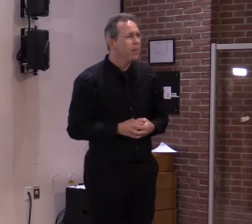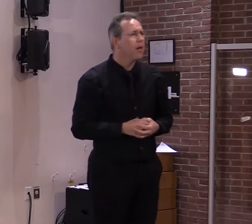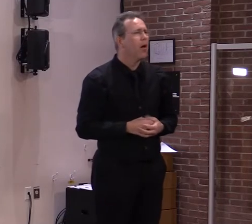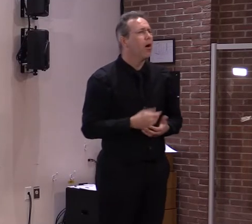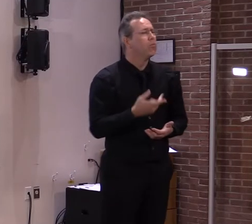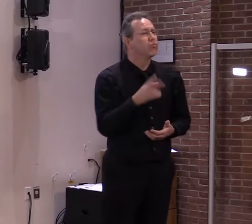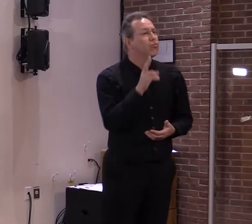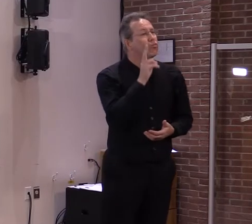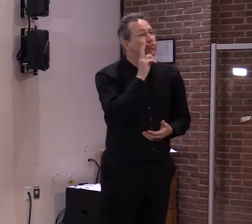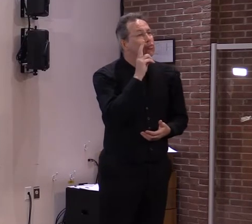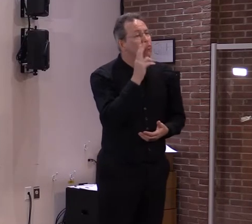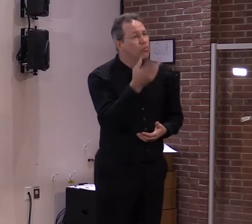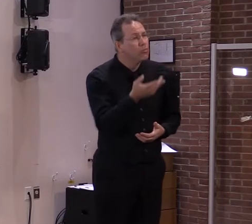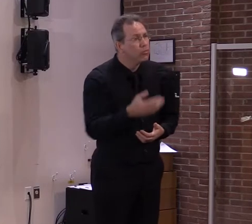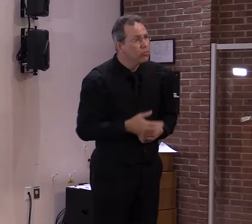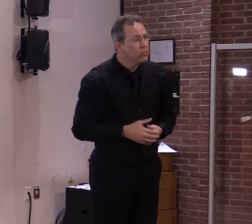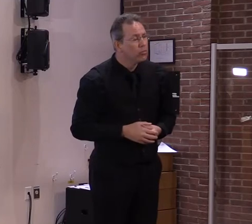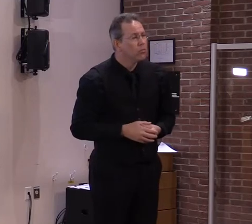you know,